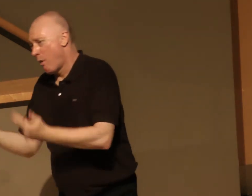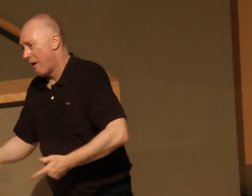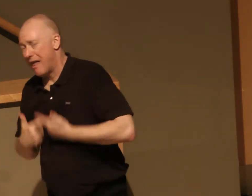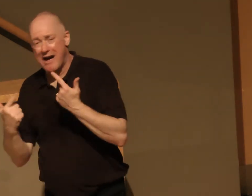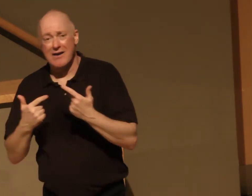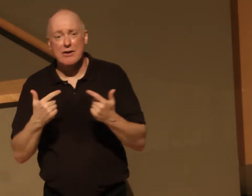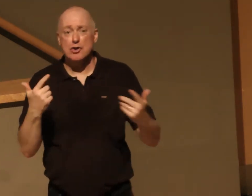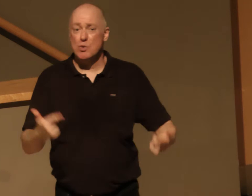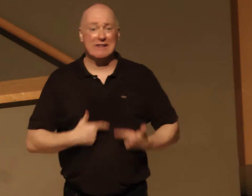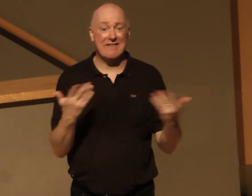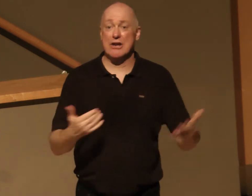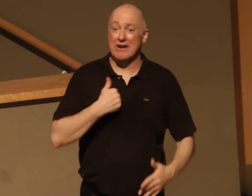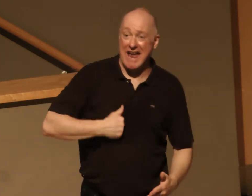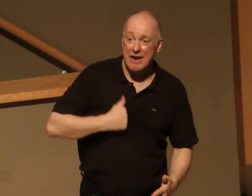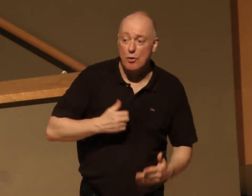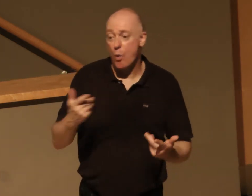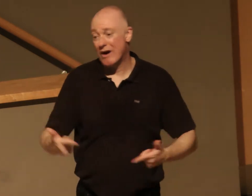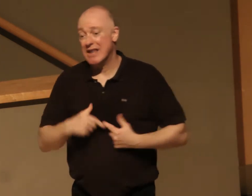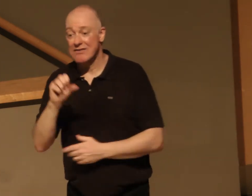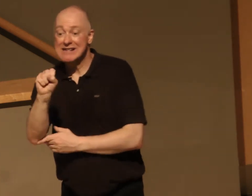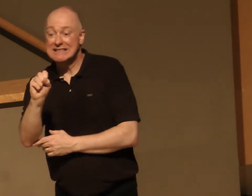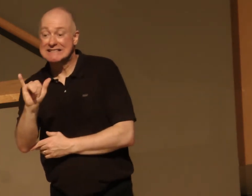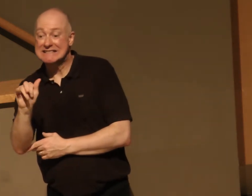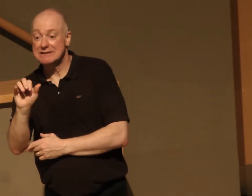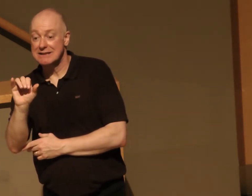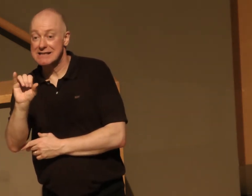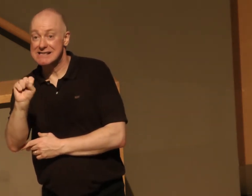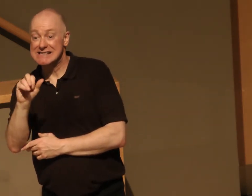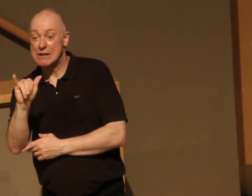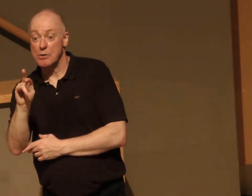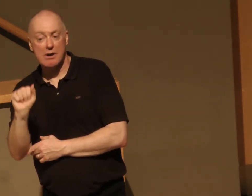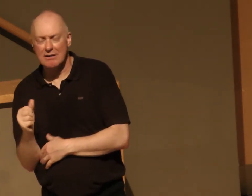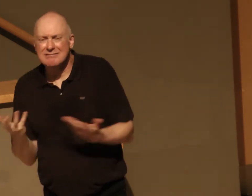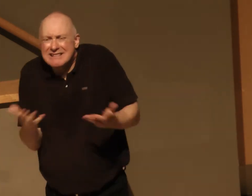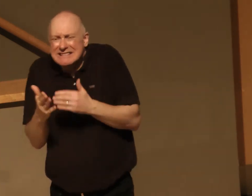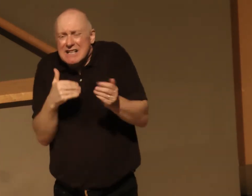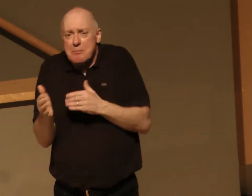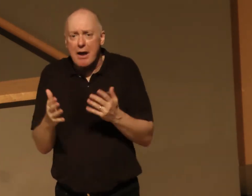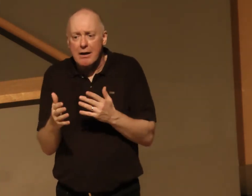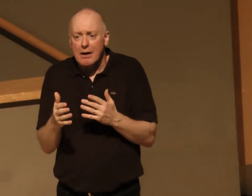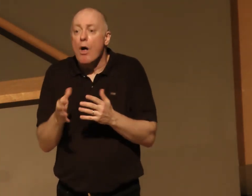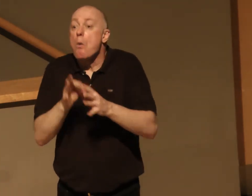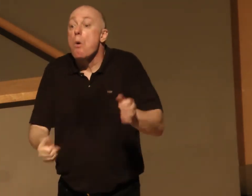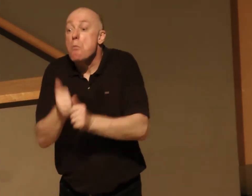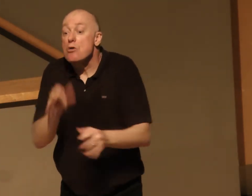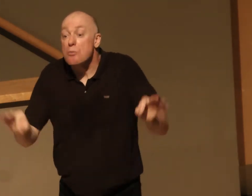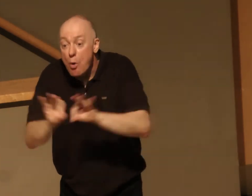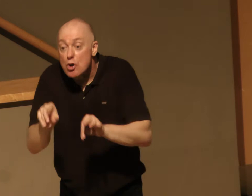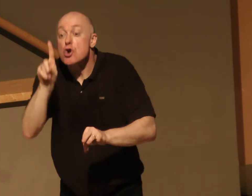life in war torn Syria the only thing that matters is whether you've received the hope of eternal life that's all that matters